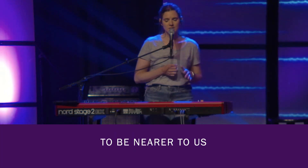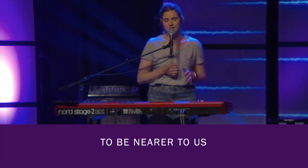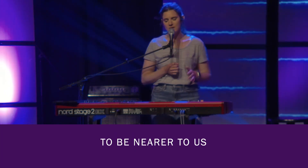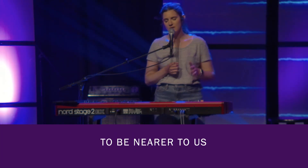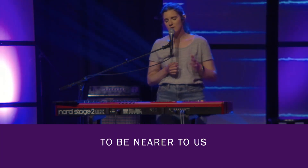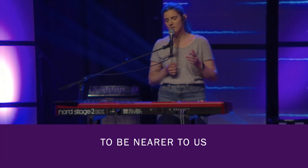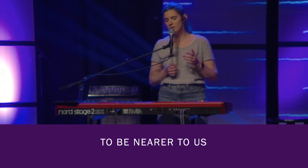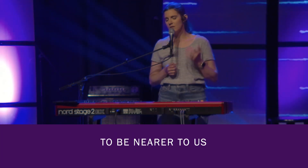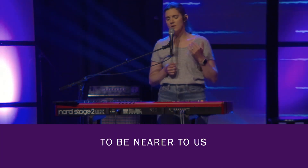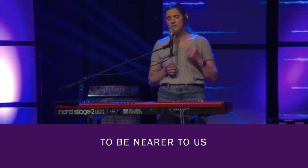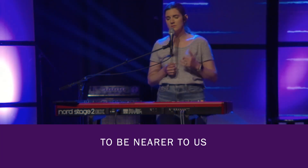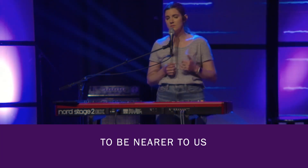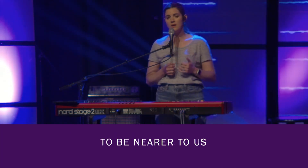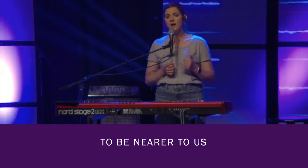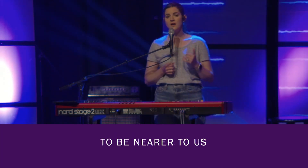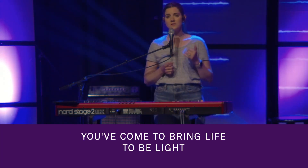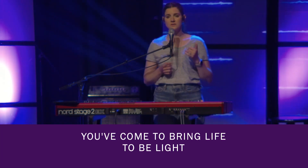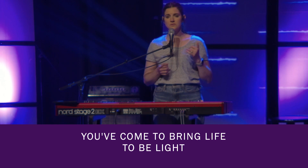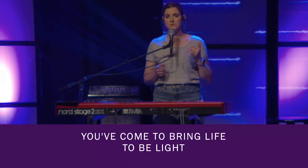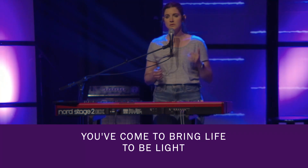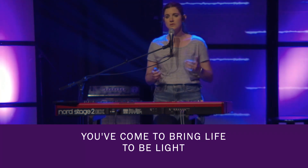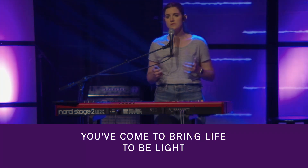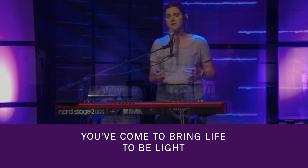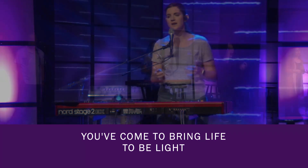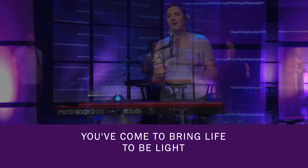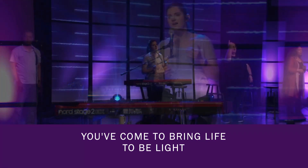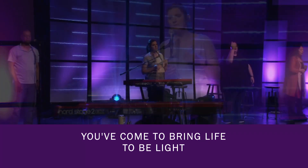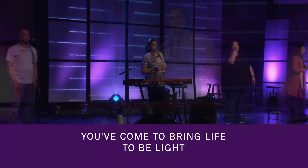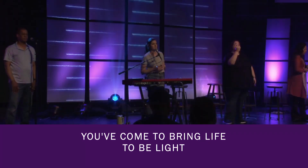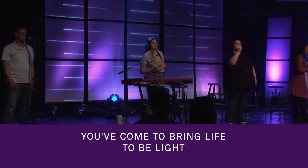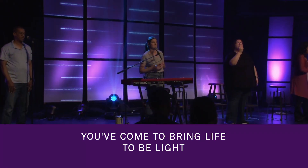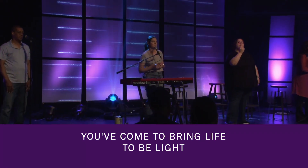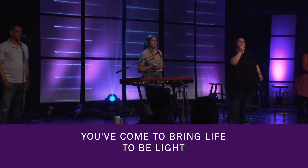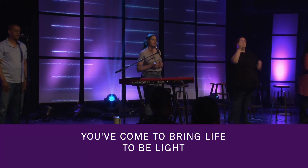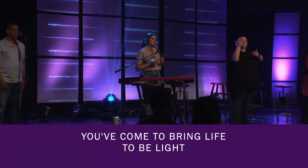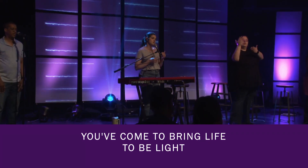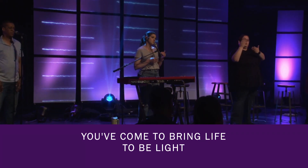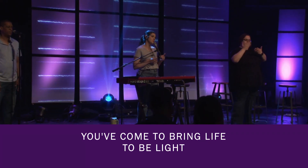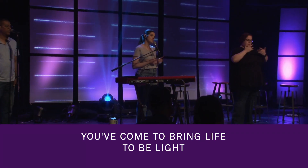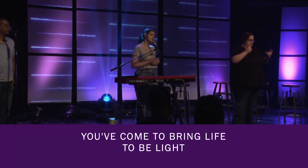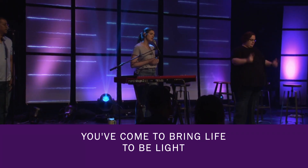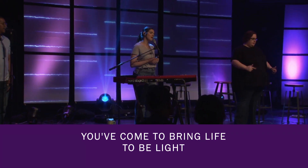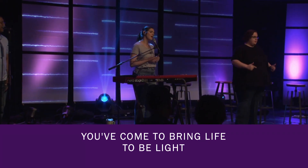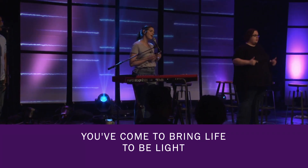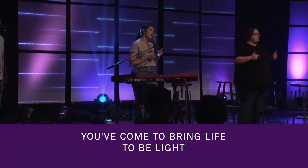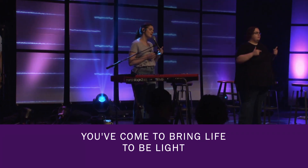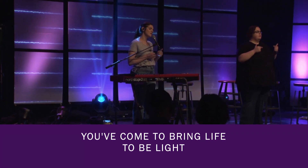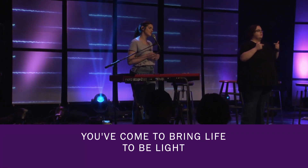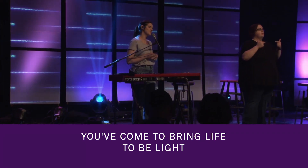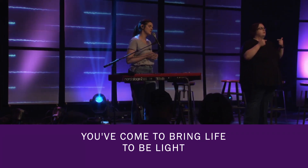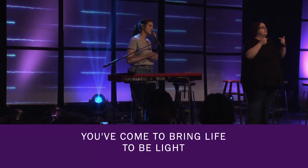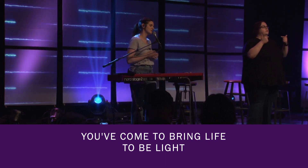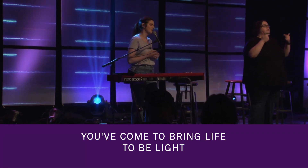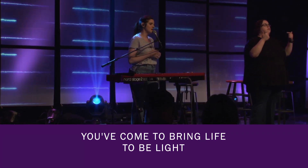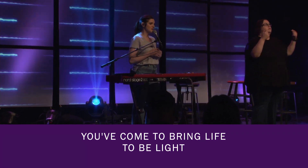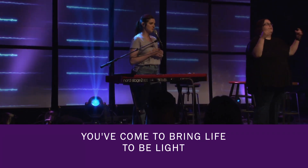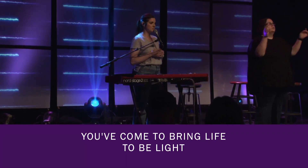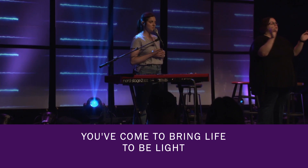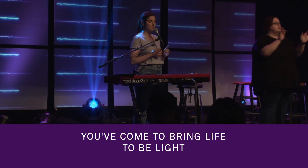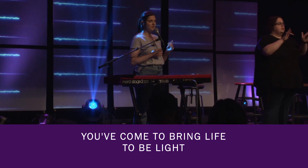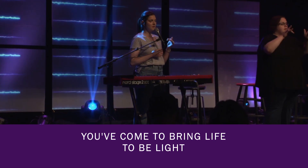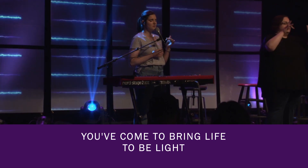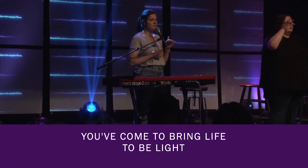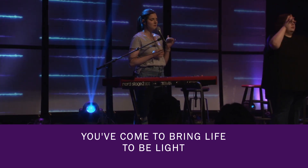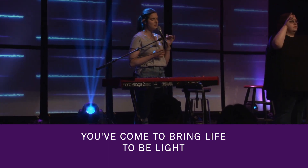to be nearer to us. You've come to bring life,